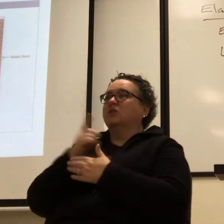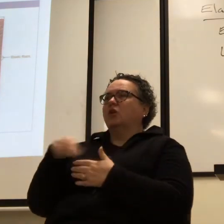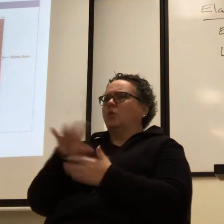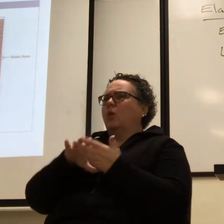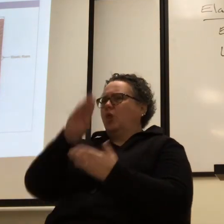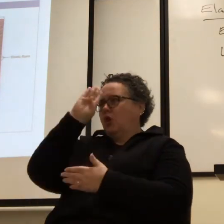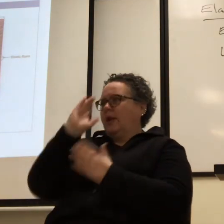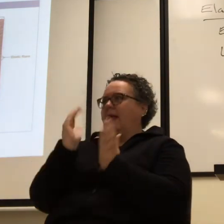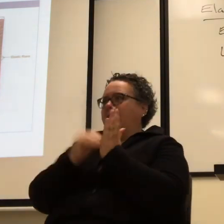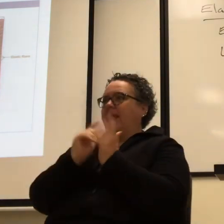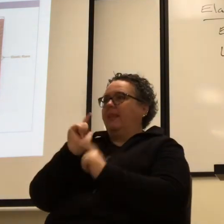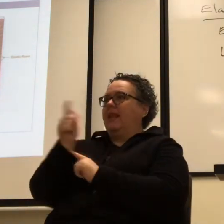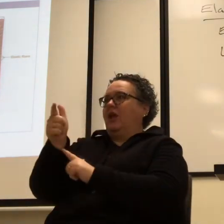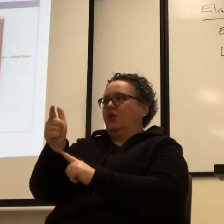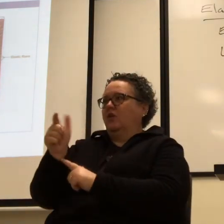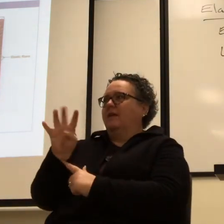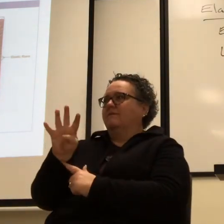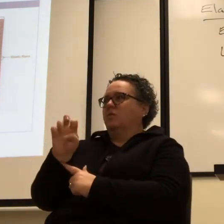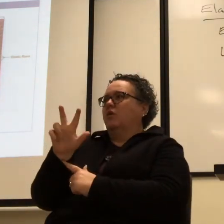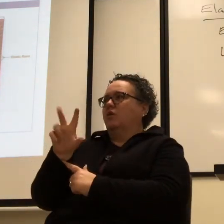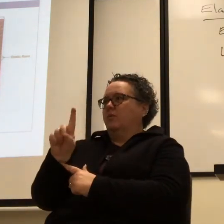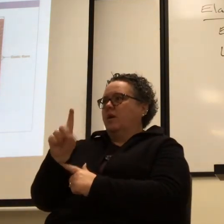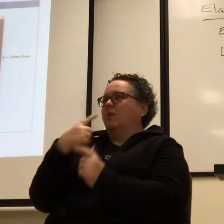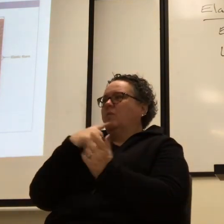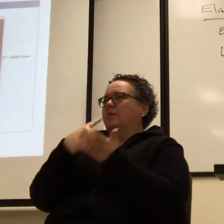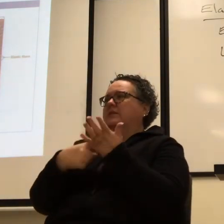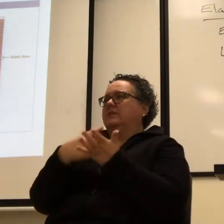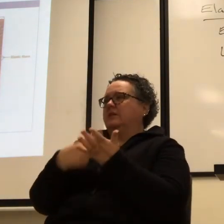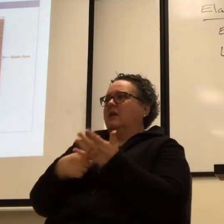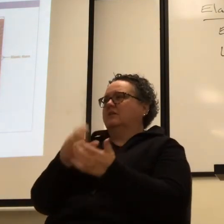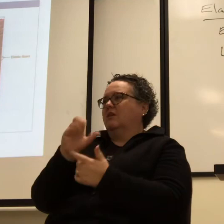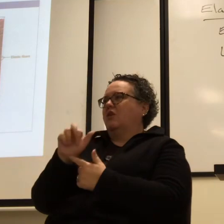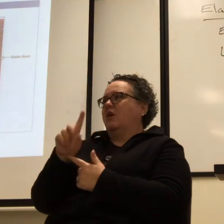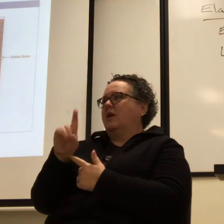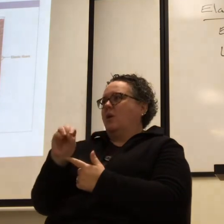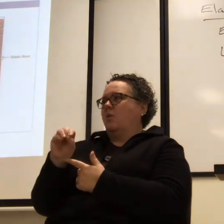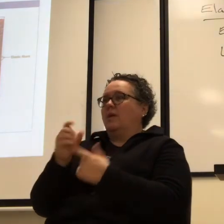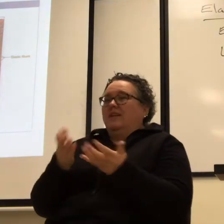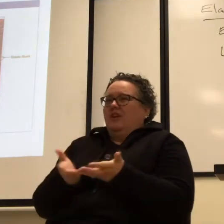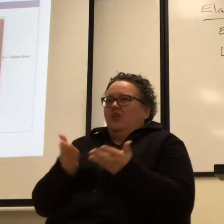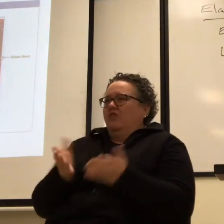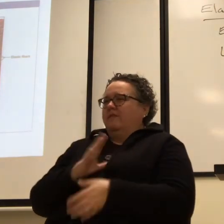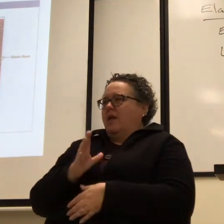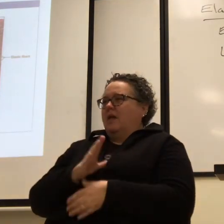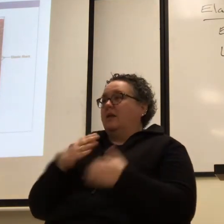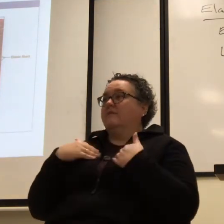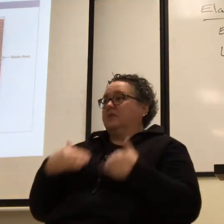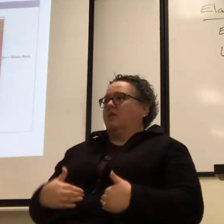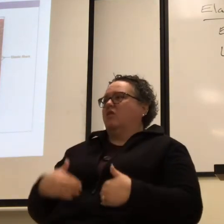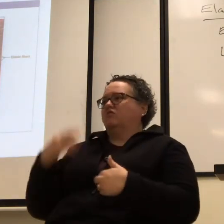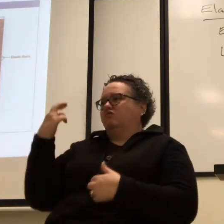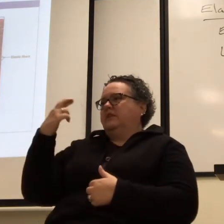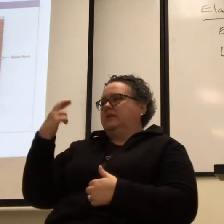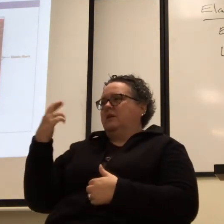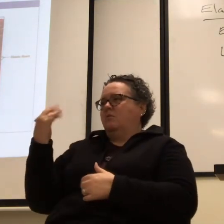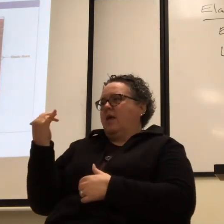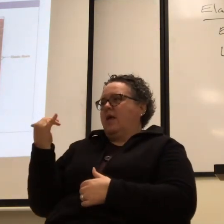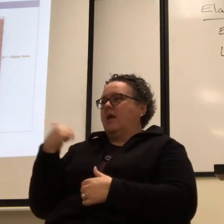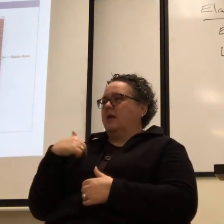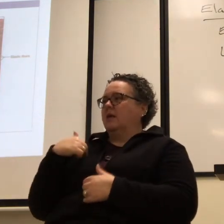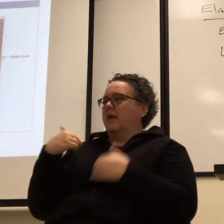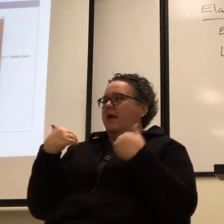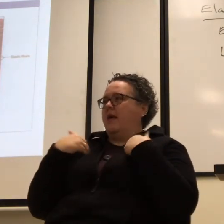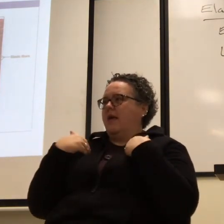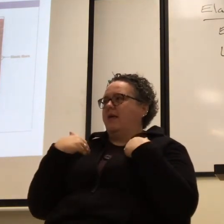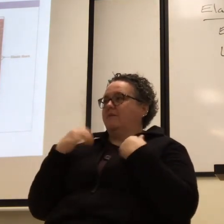relearn in 431 when we talk about cardio. But for here, I'm just giving you a physiology reason for